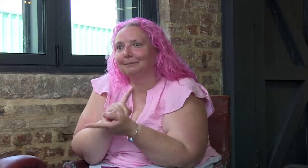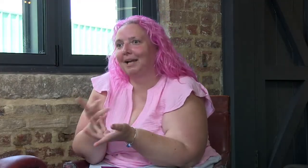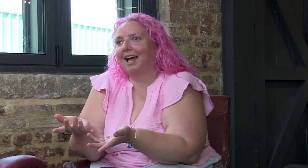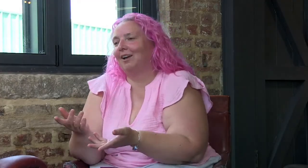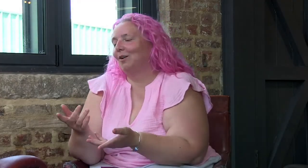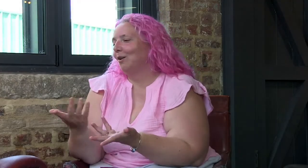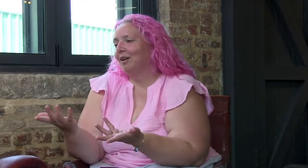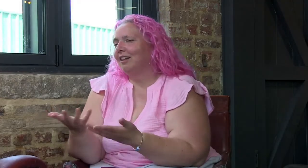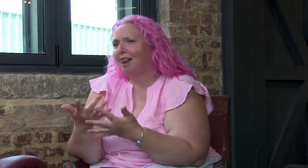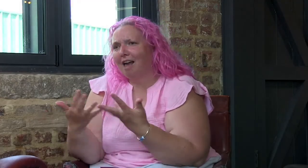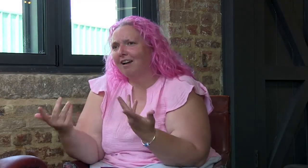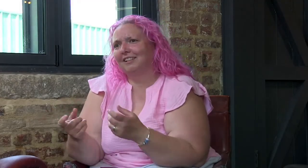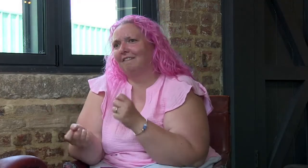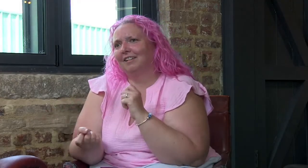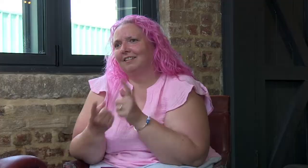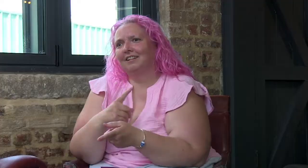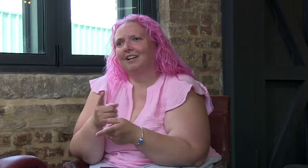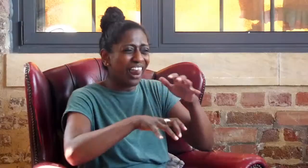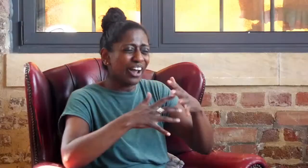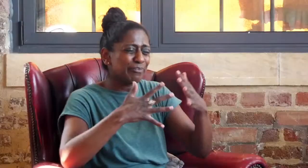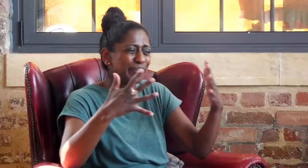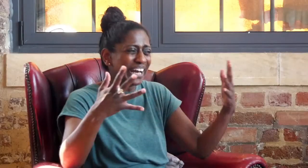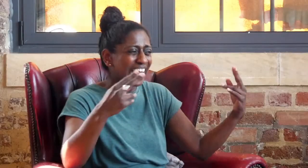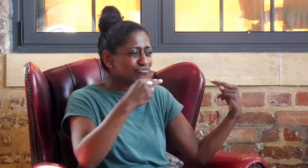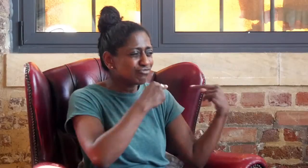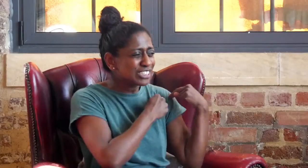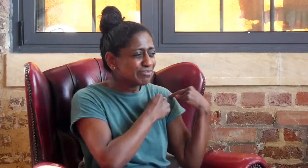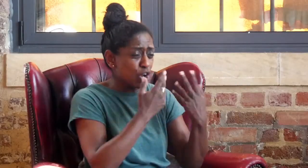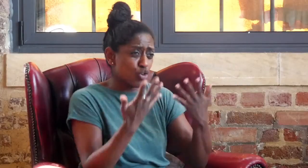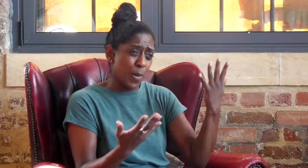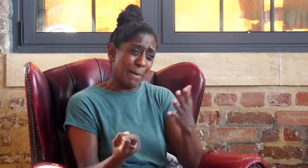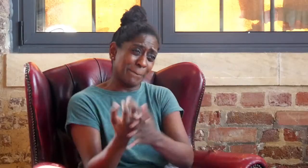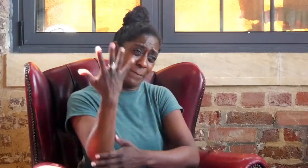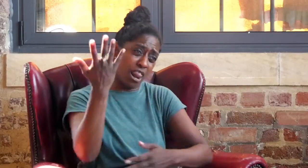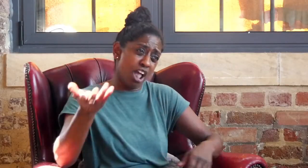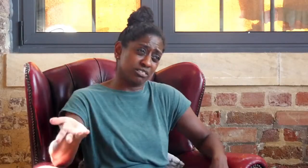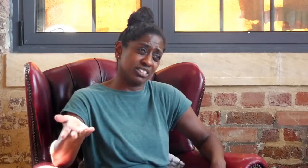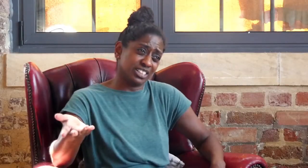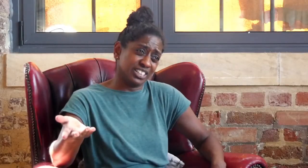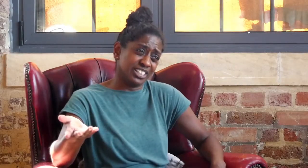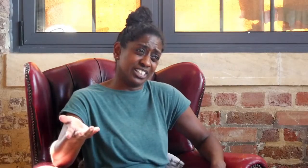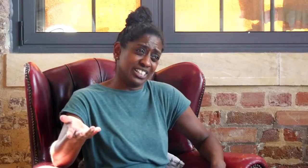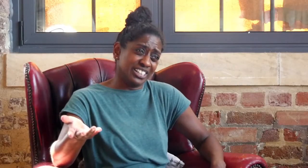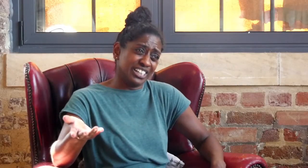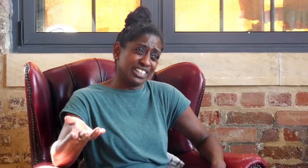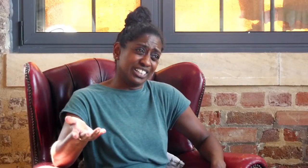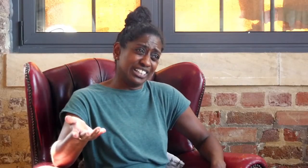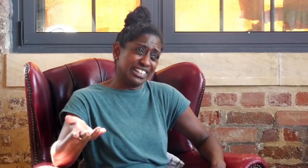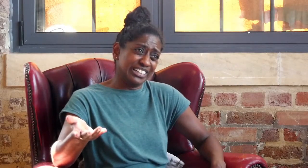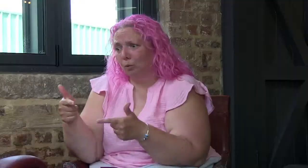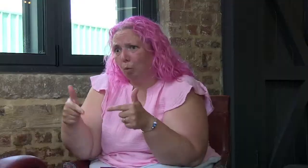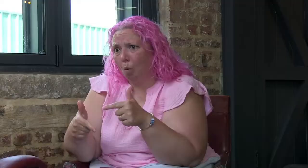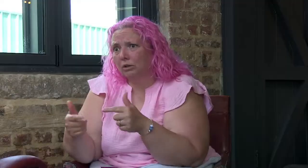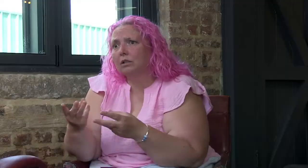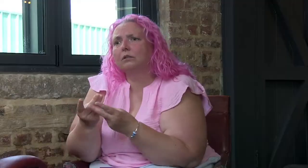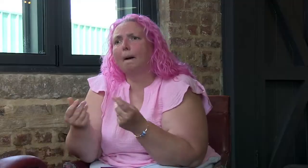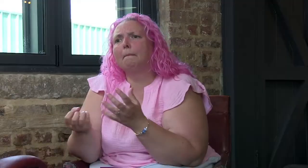you're so cute. So many things from animals. But animals are a big responsibility in comparison to a plant. Well, it's the same